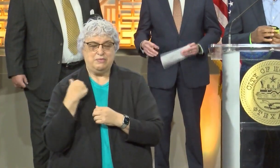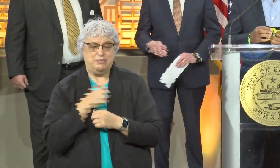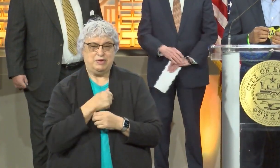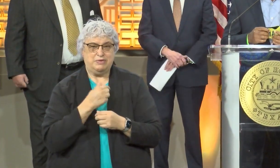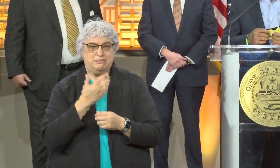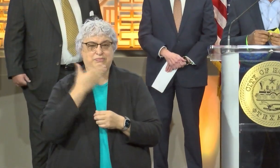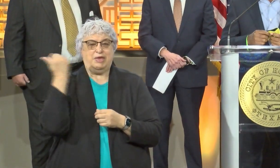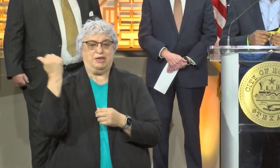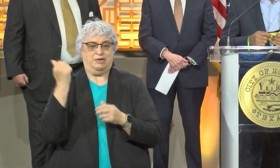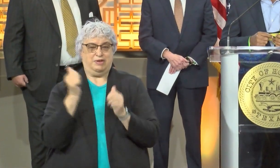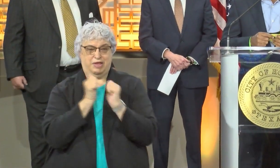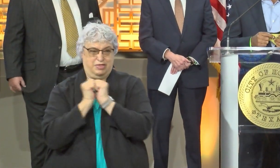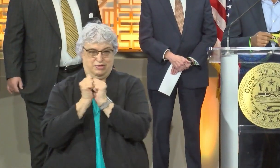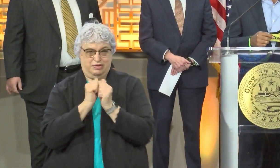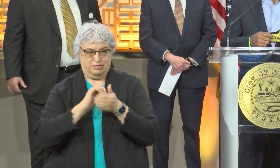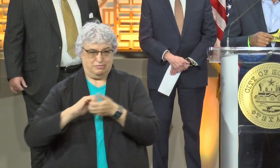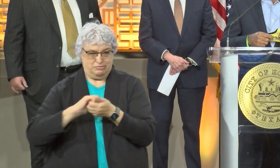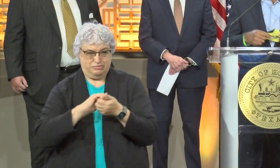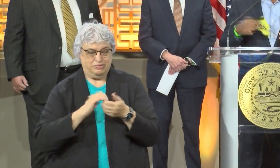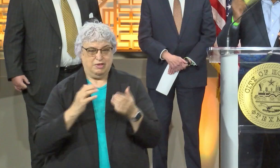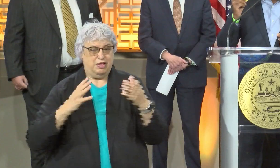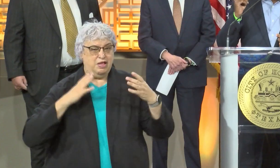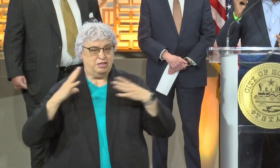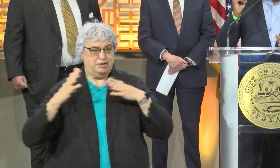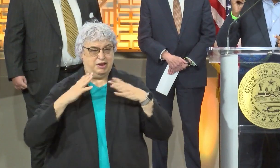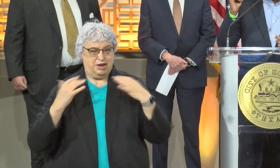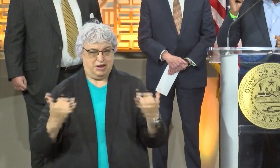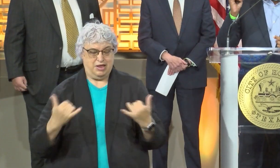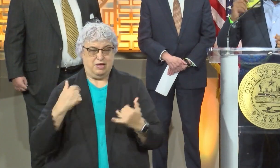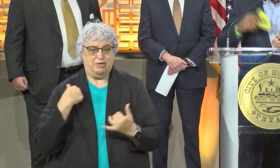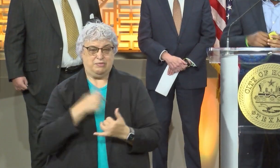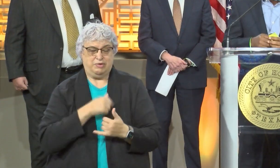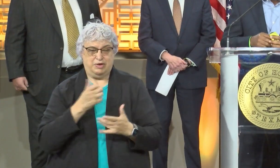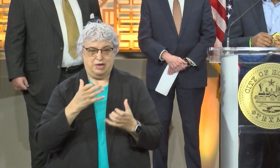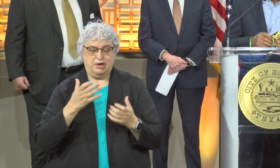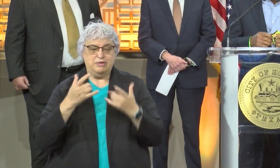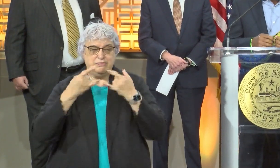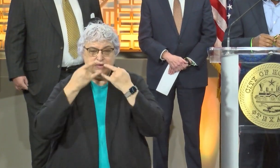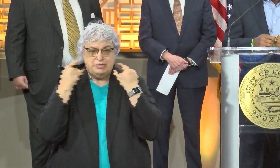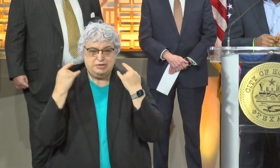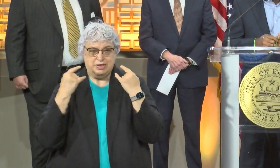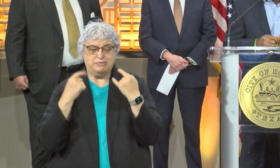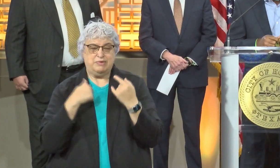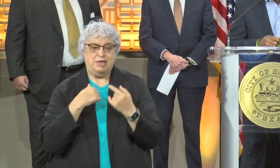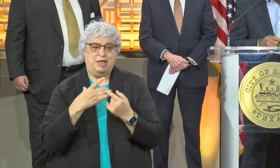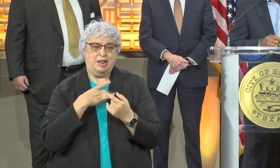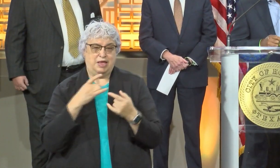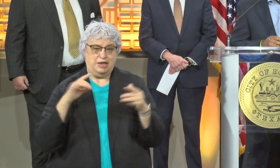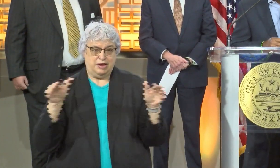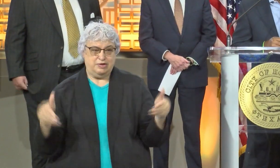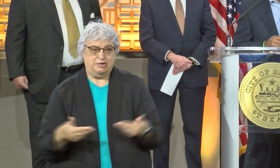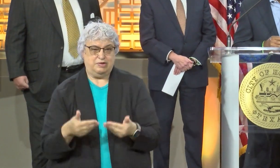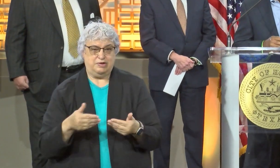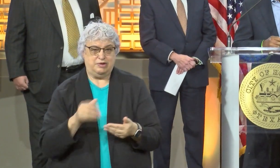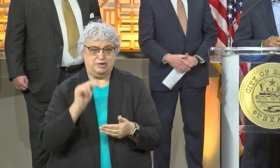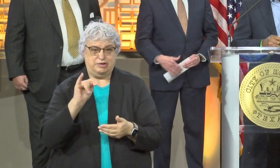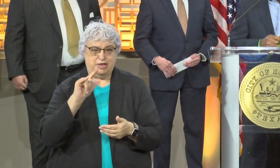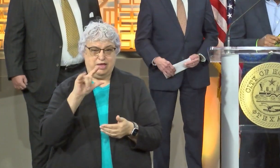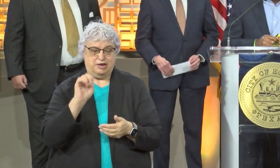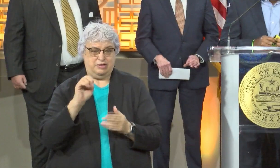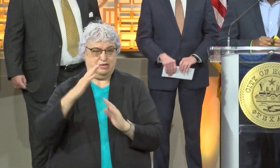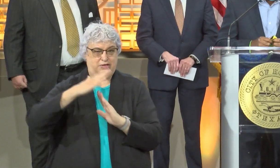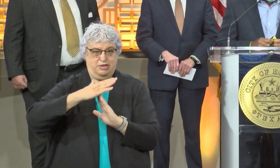better together. And in this holiday season, you do want to mask up. Look, I'd like to introduce our title